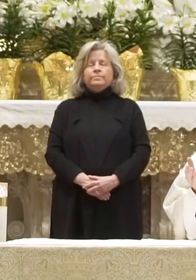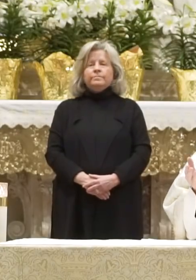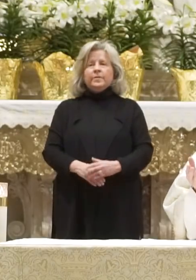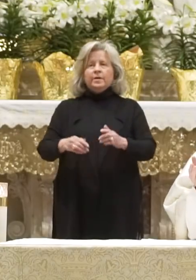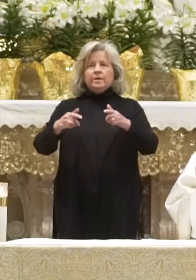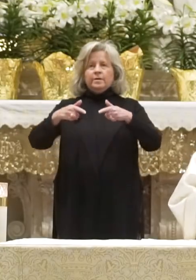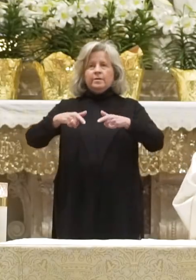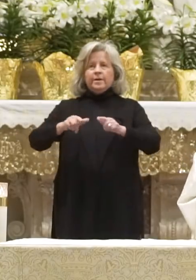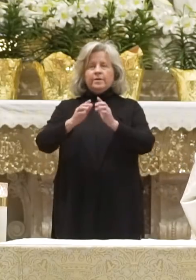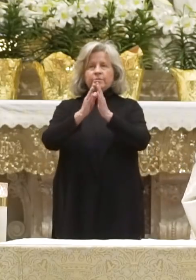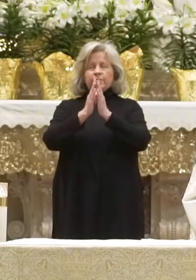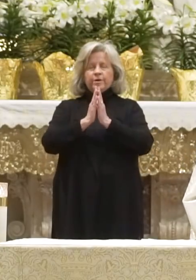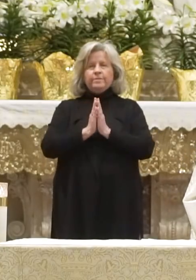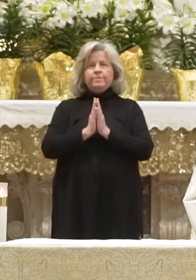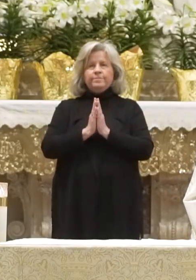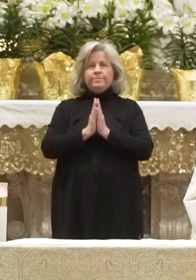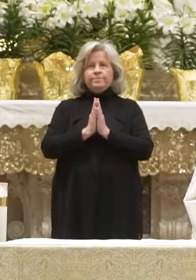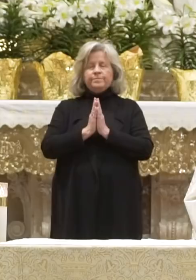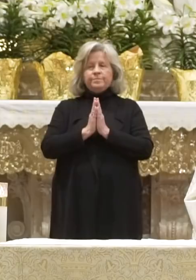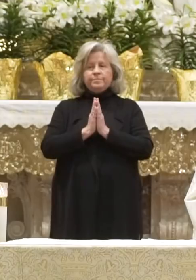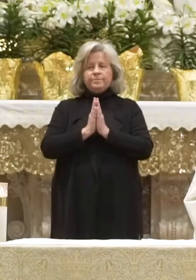Let us pray.